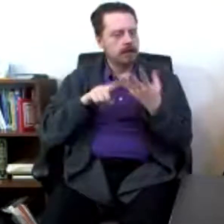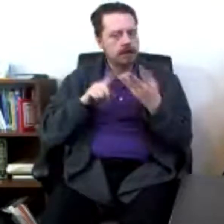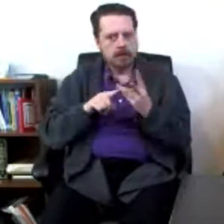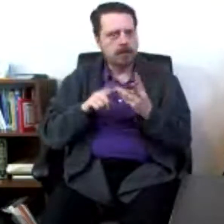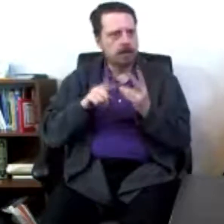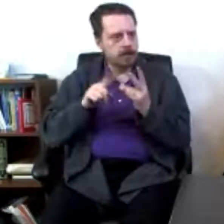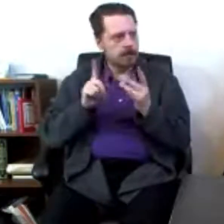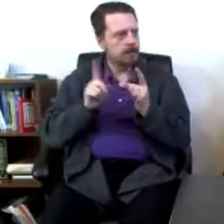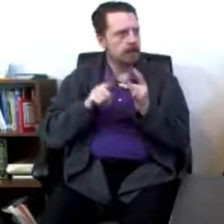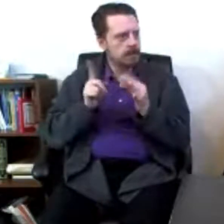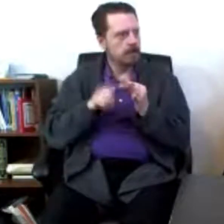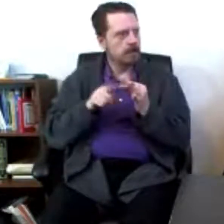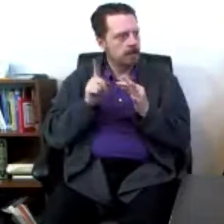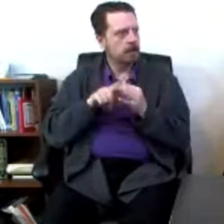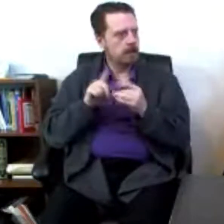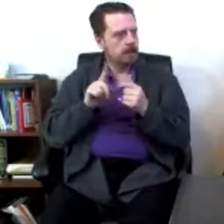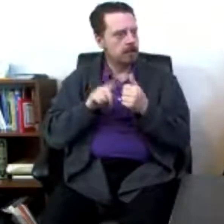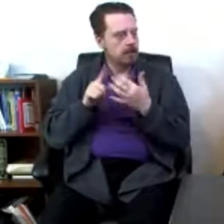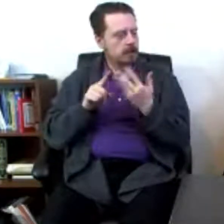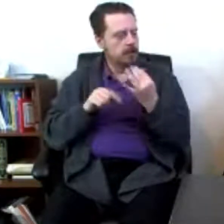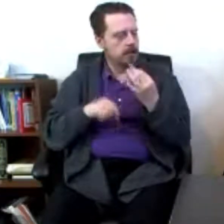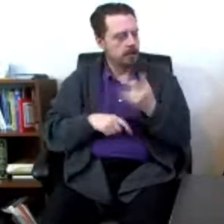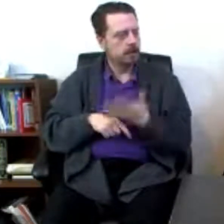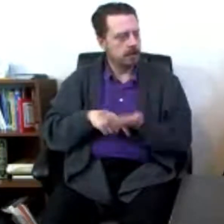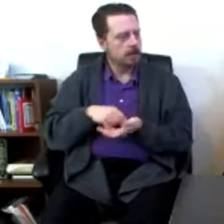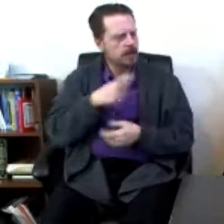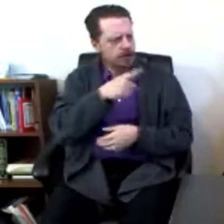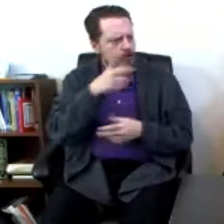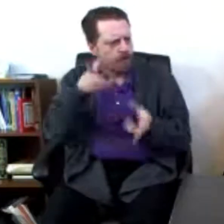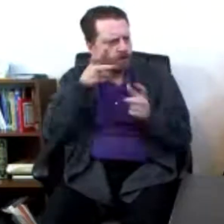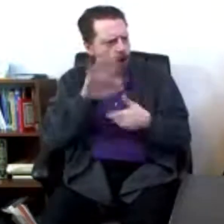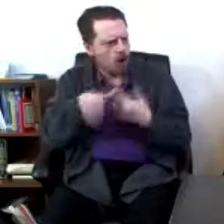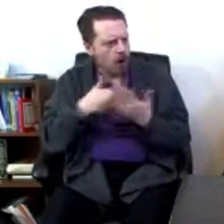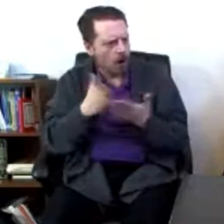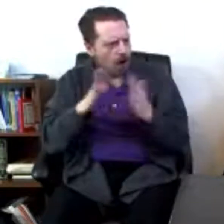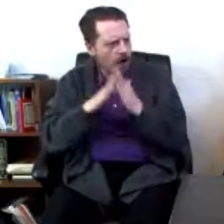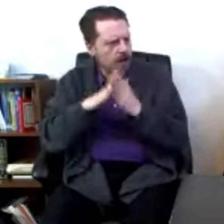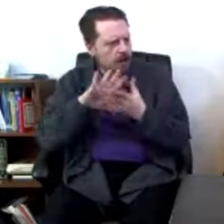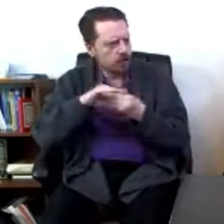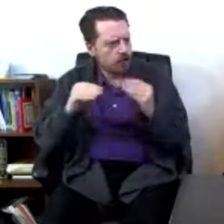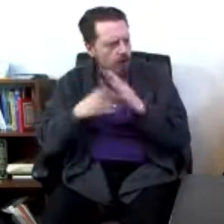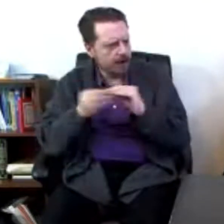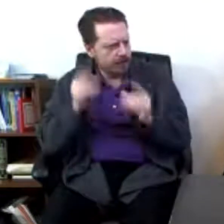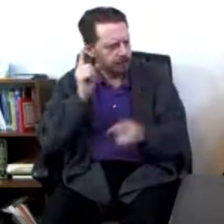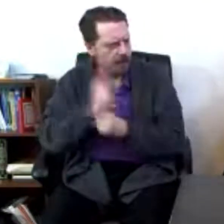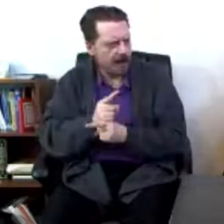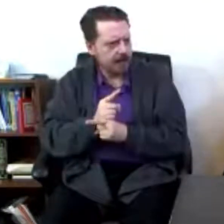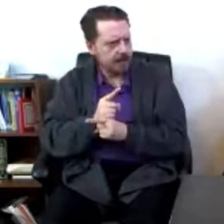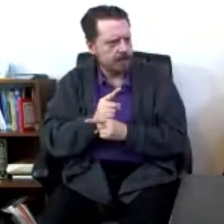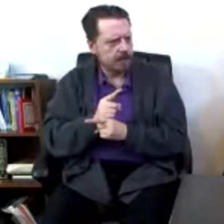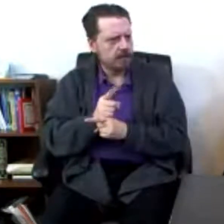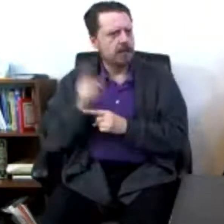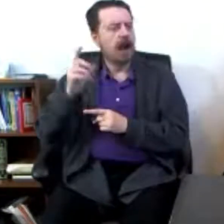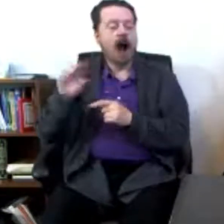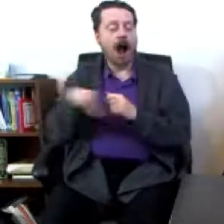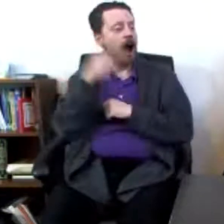and those that came after them, who are not known except to Allah?